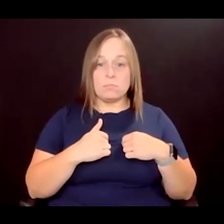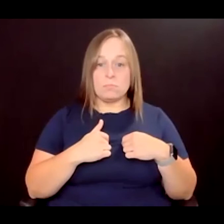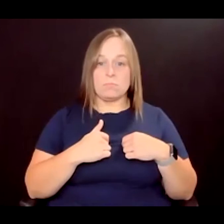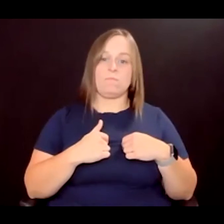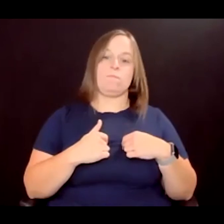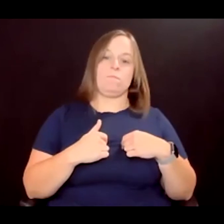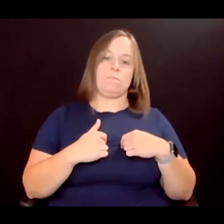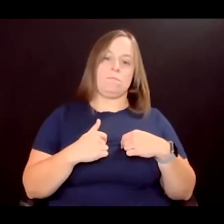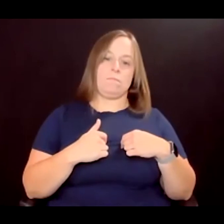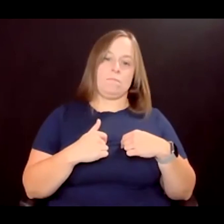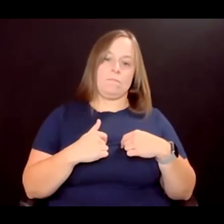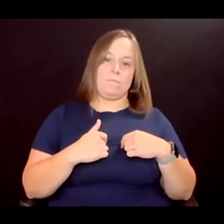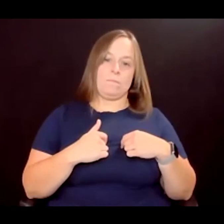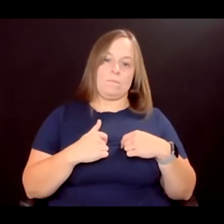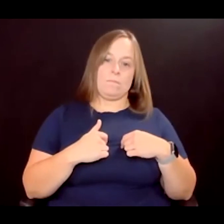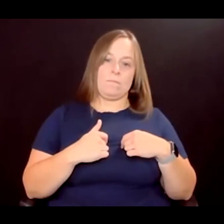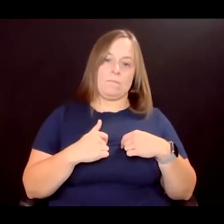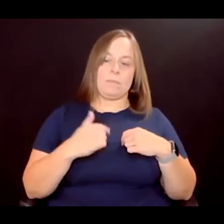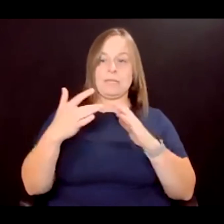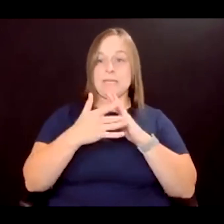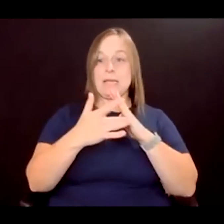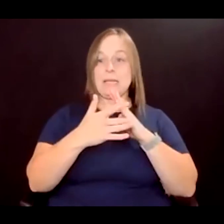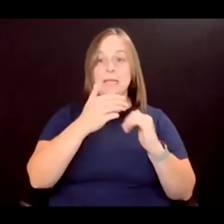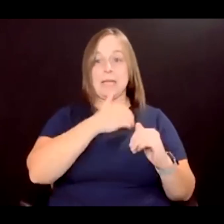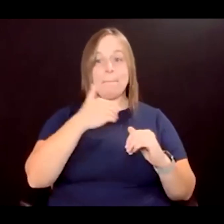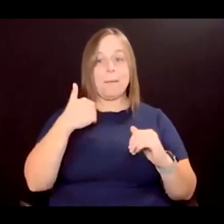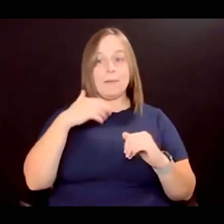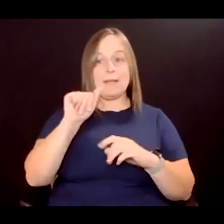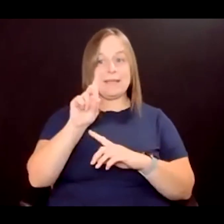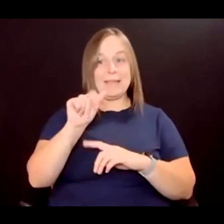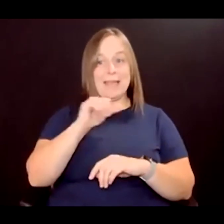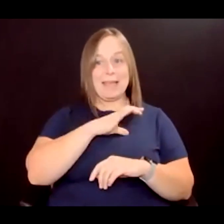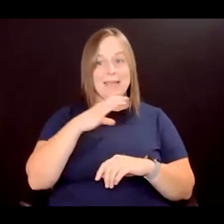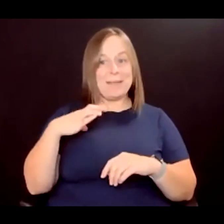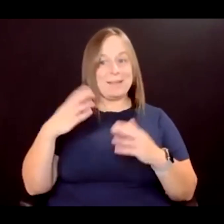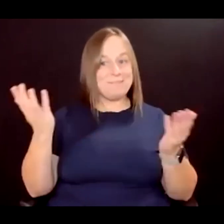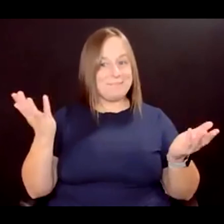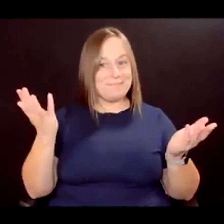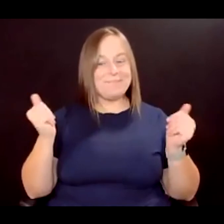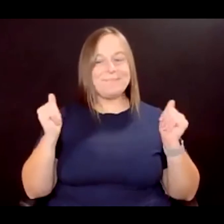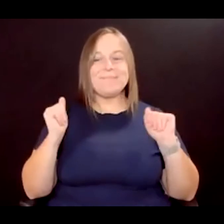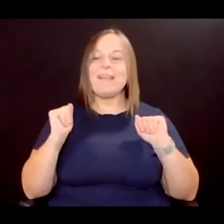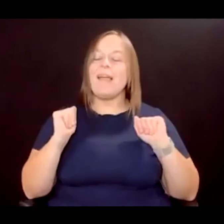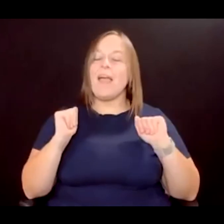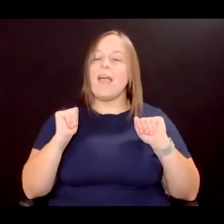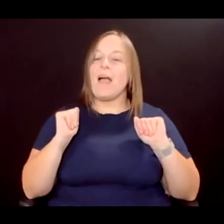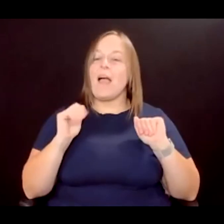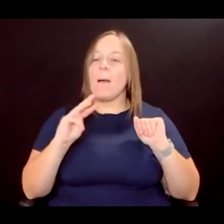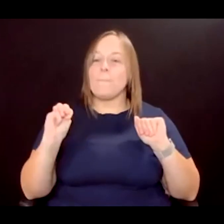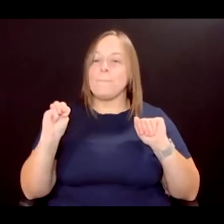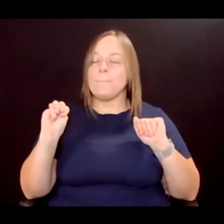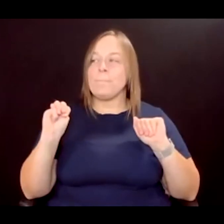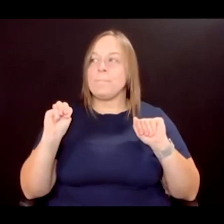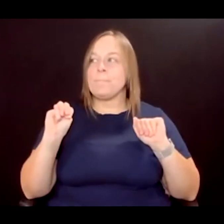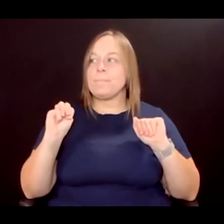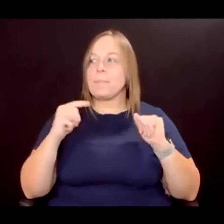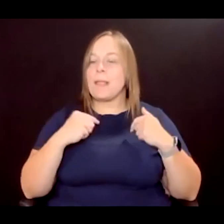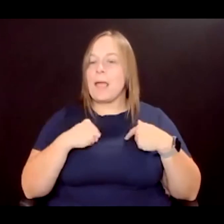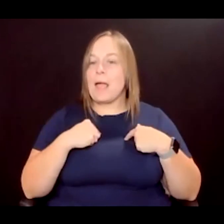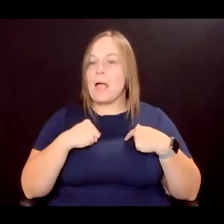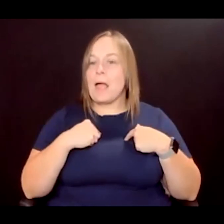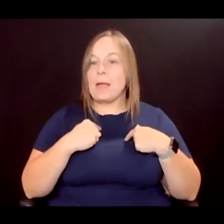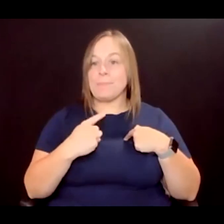like the ADA committee. And like I said before, I have a number of disabled people in my life, and I'm out and about